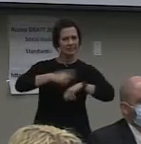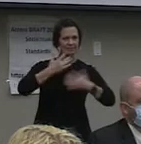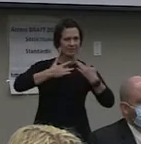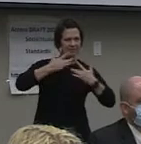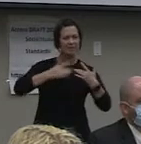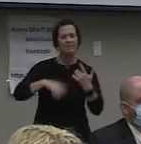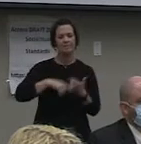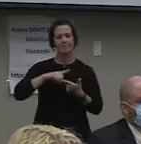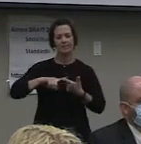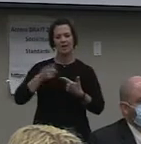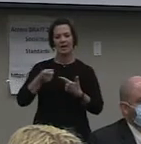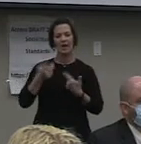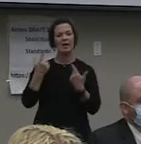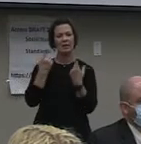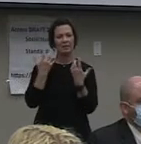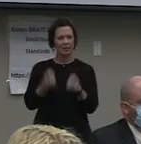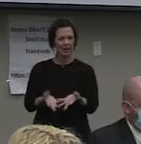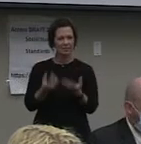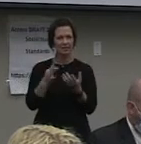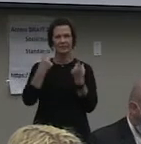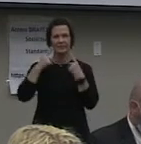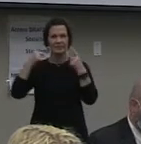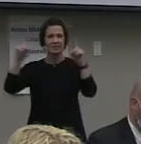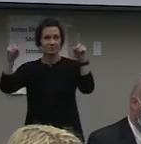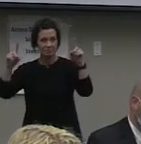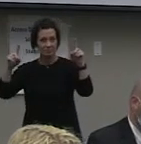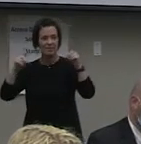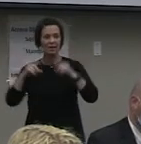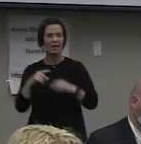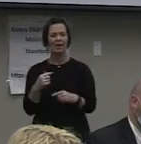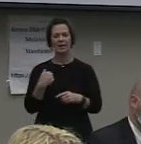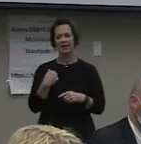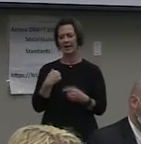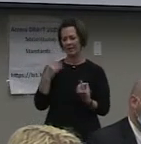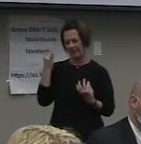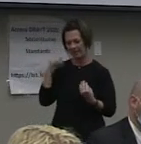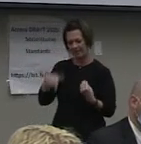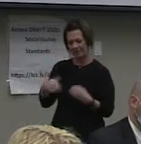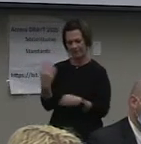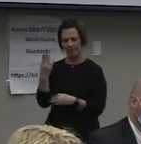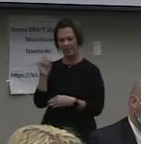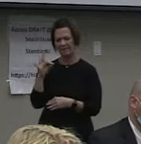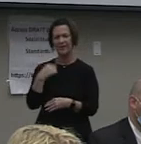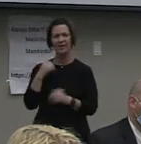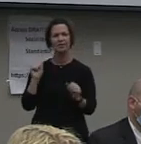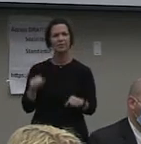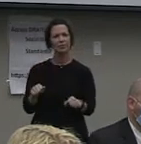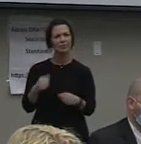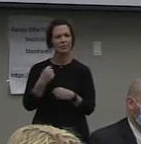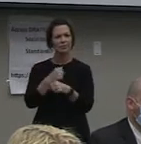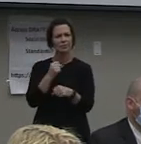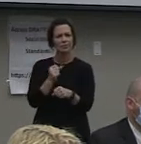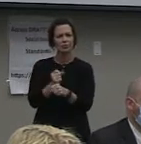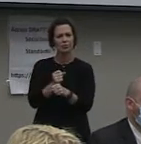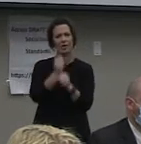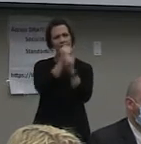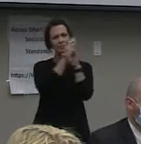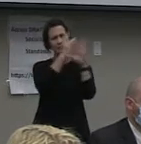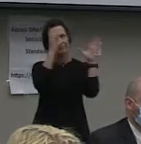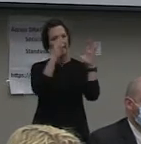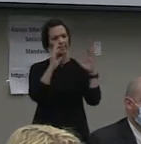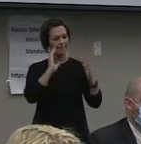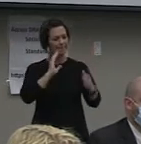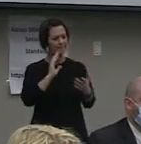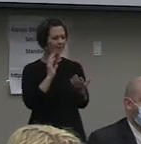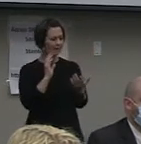stories of people. I was thinking this morning after I woke, if I could just create pictures, photos